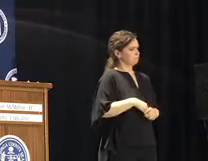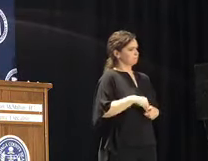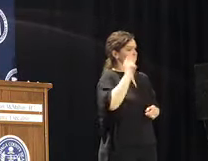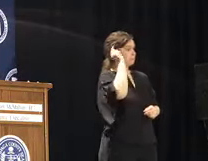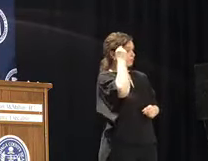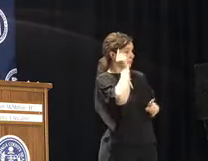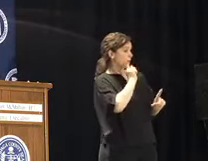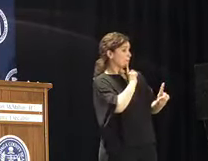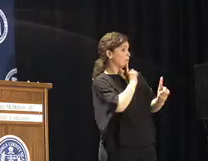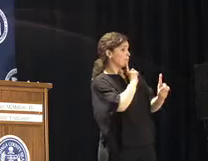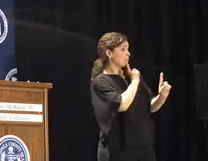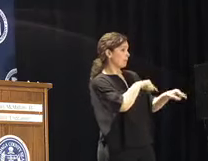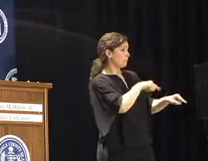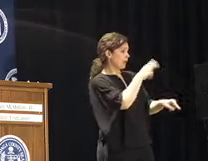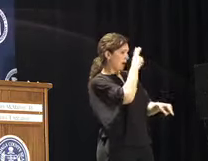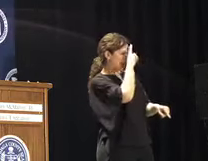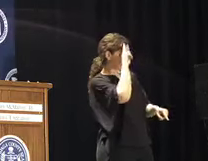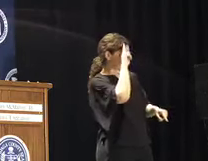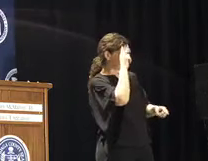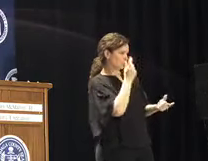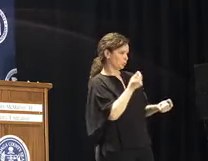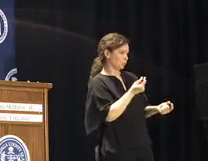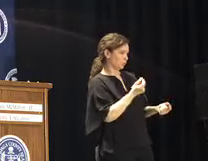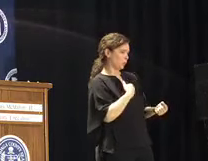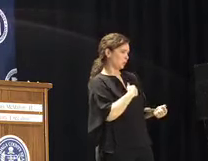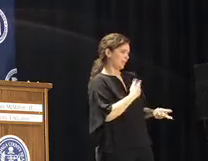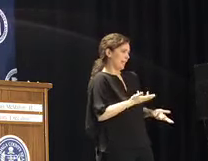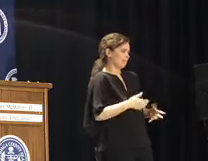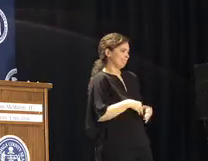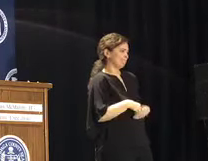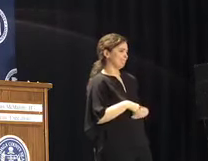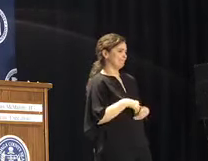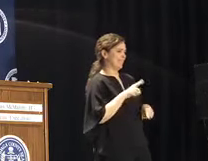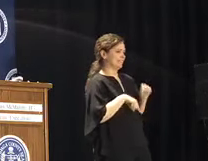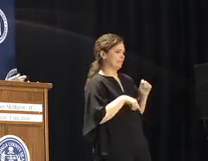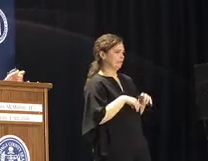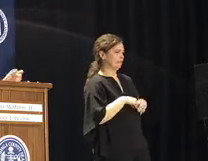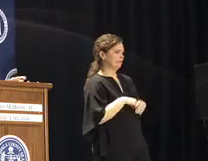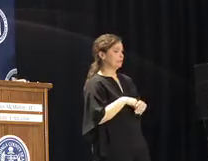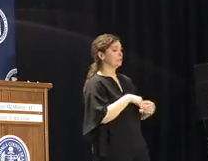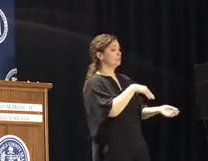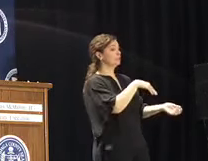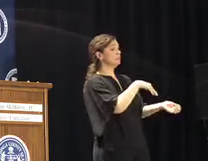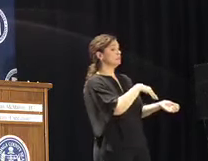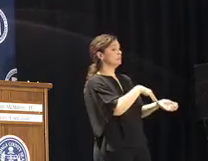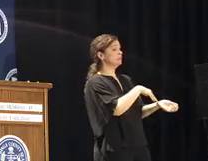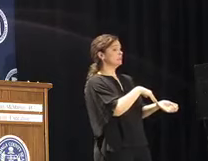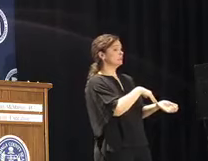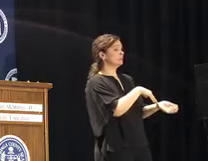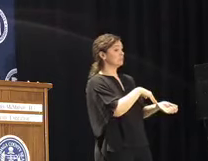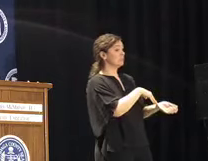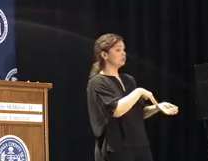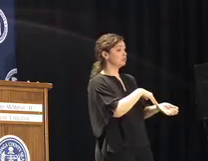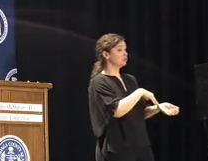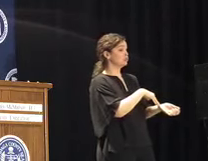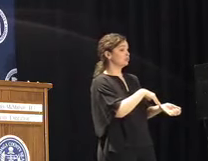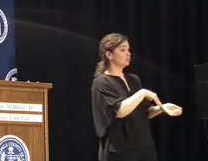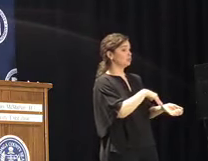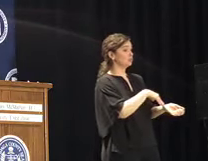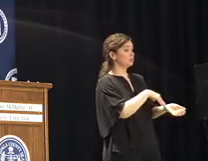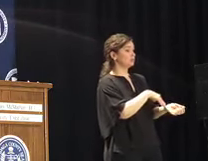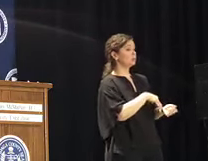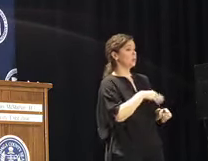that. I have not heard since Dr. Thomas was here if they're any closer with a manufacturer, and certainly